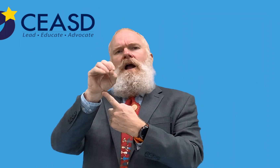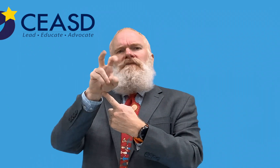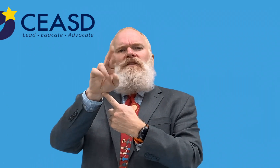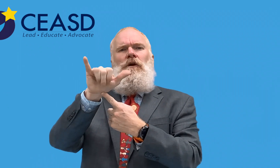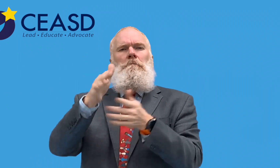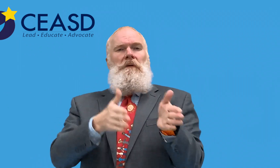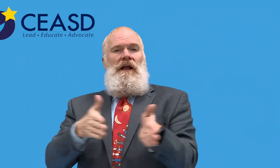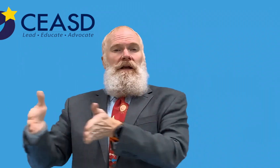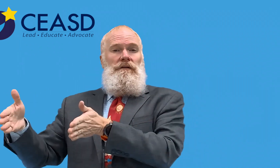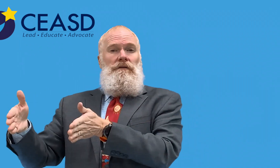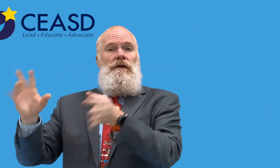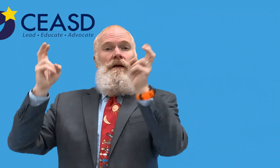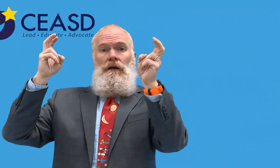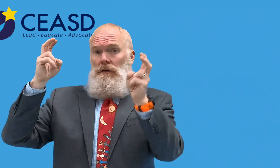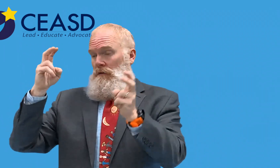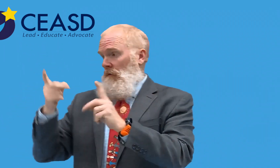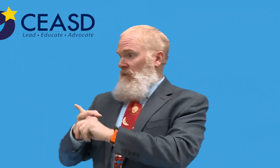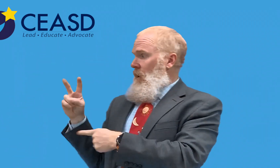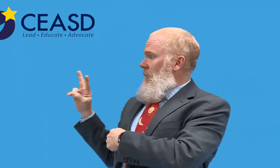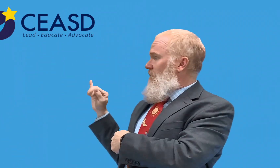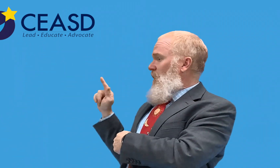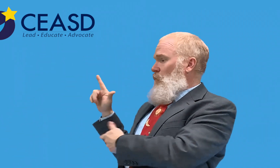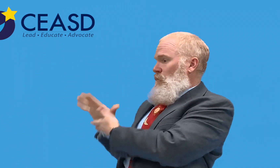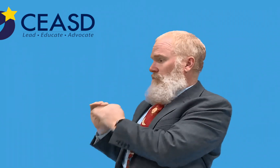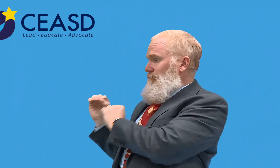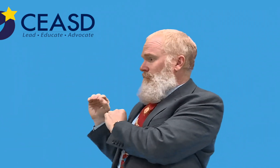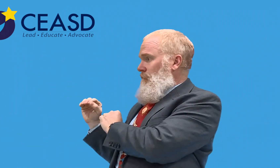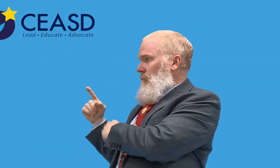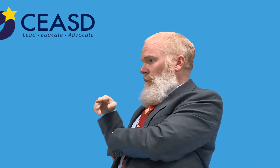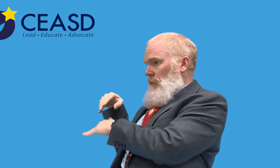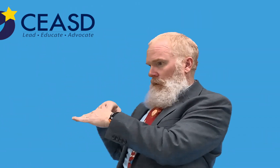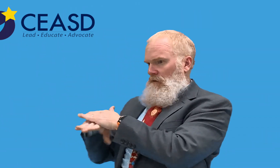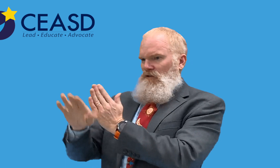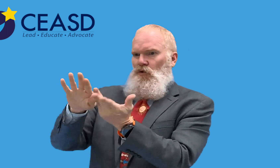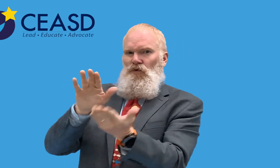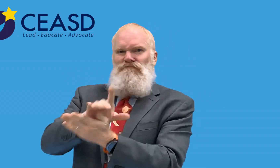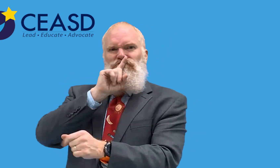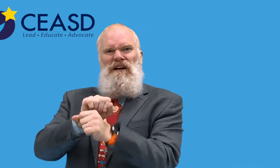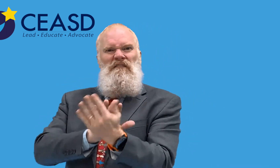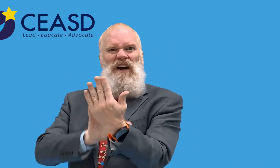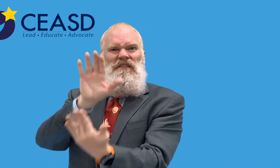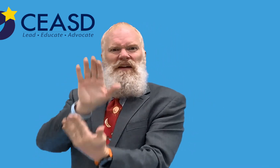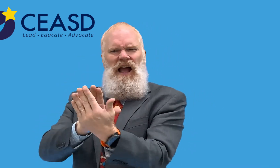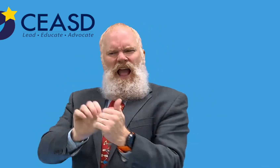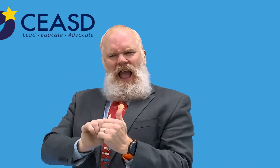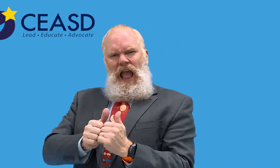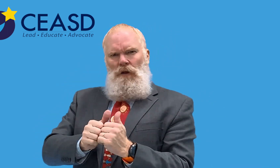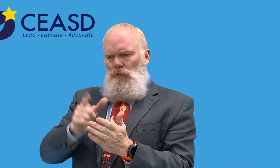safety. Furthermore, many schools have asked for our assistance in designing a recovery plan. This plan will outline the